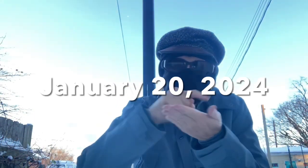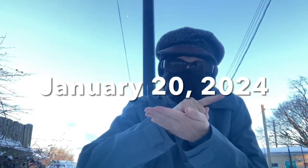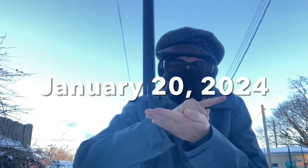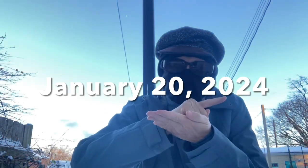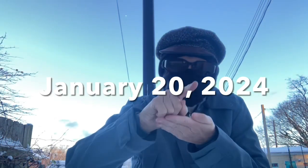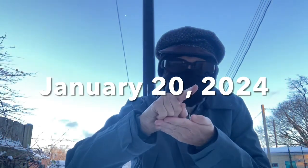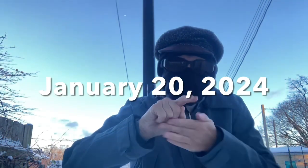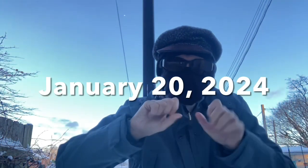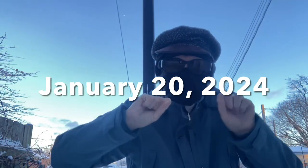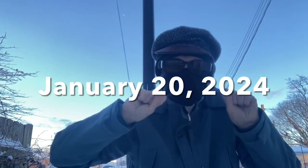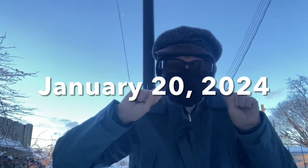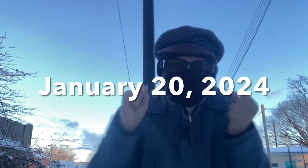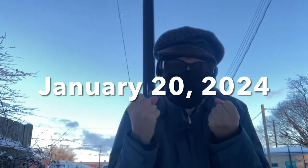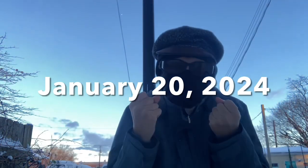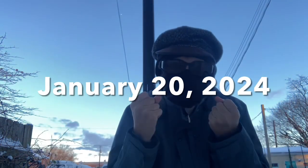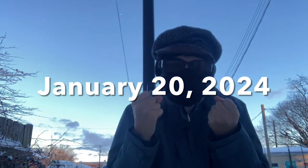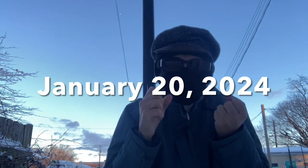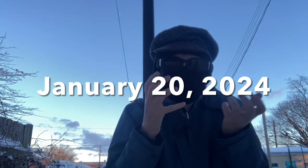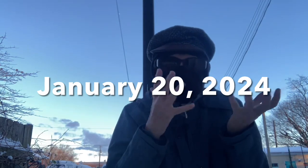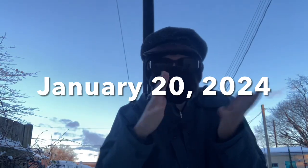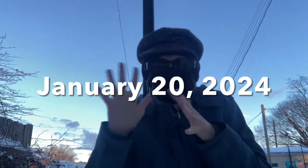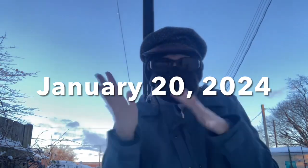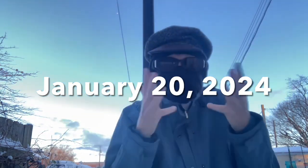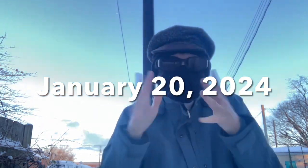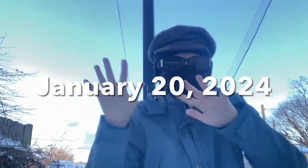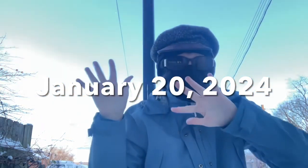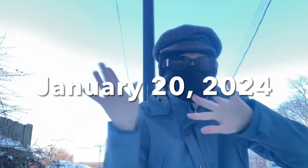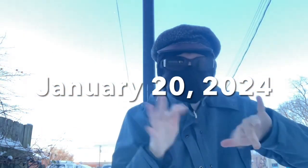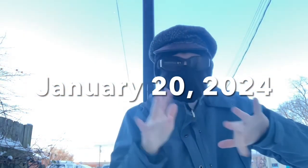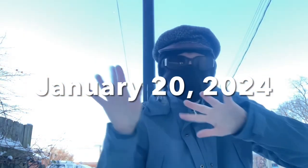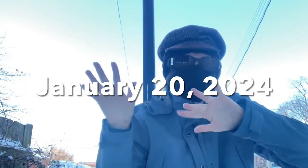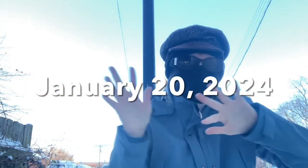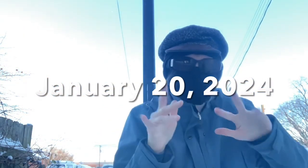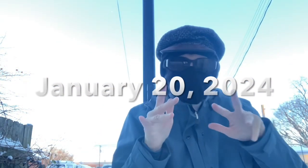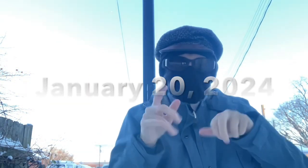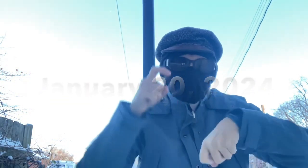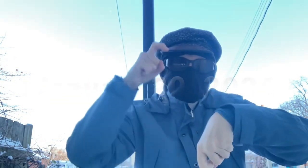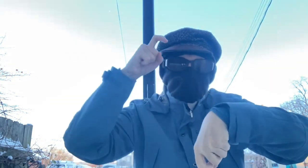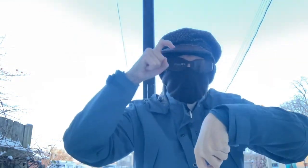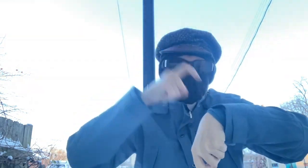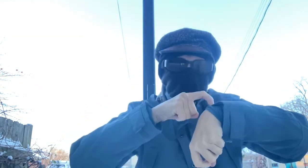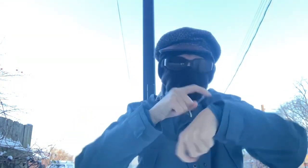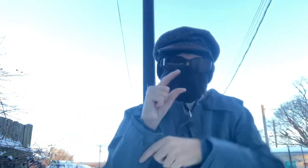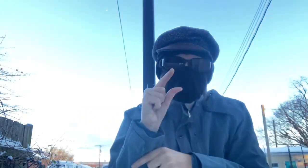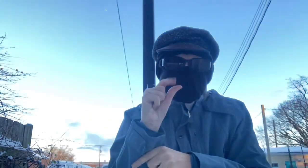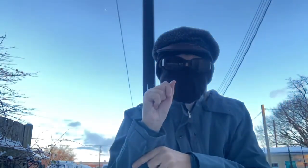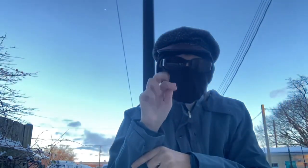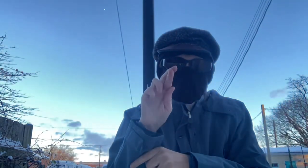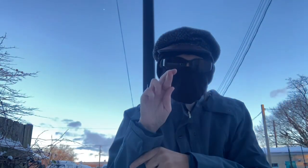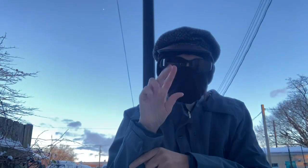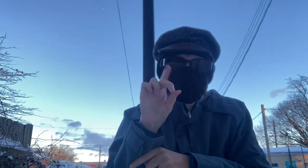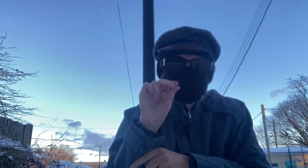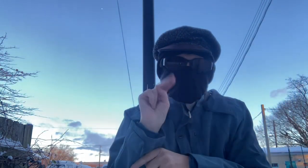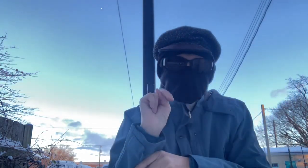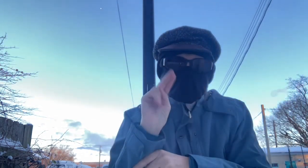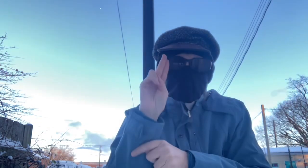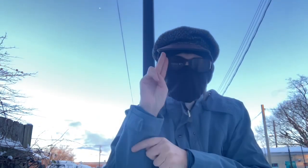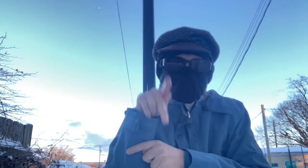has been a cold, windy, snowy week, but I wanted to get you